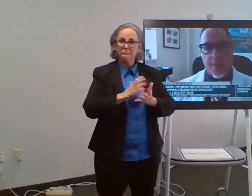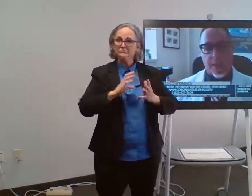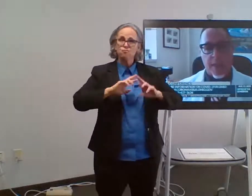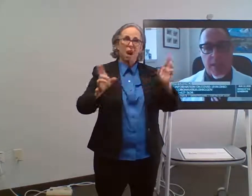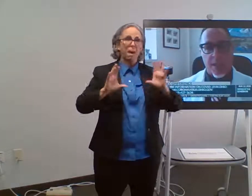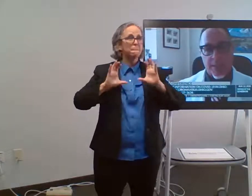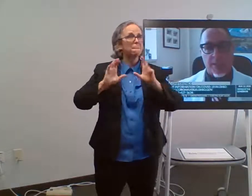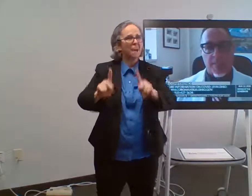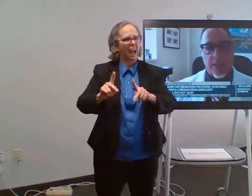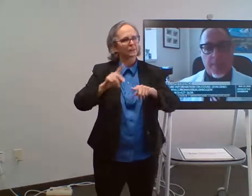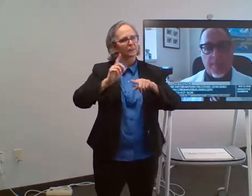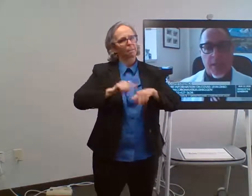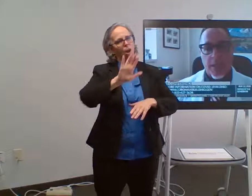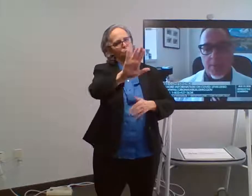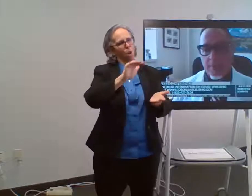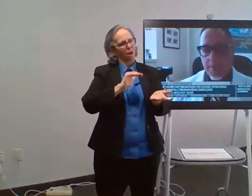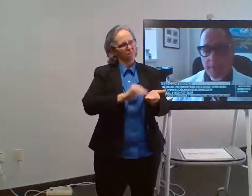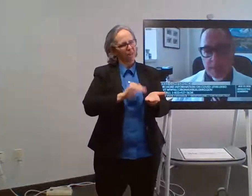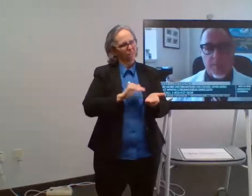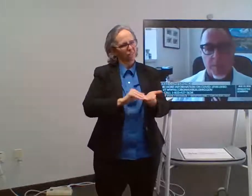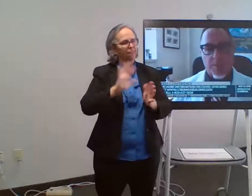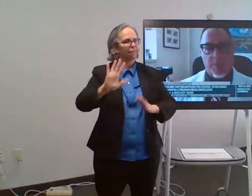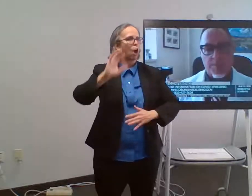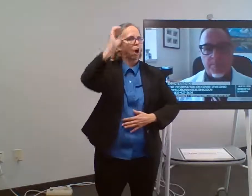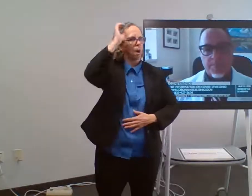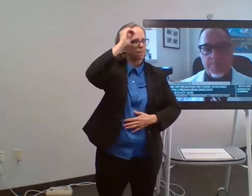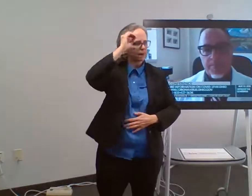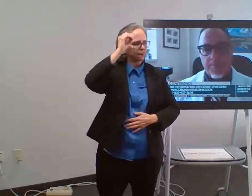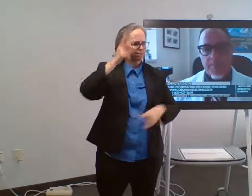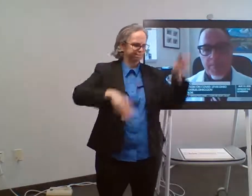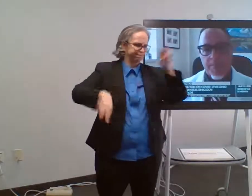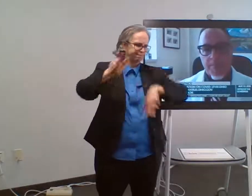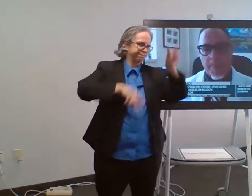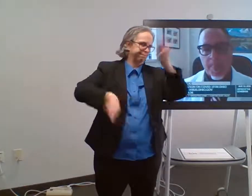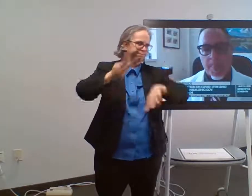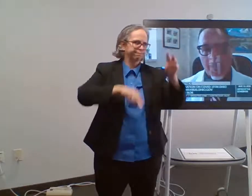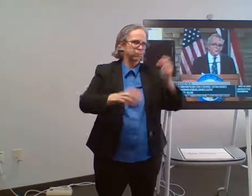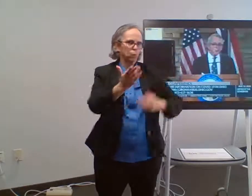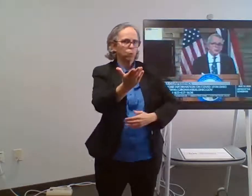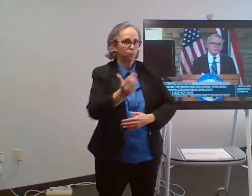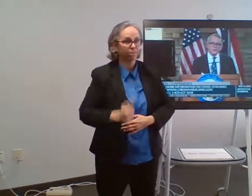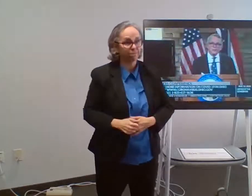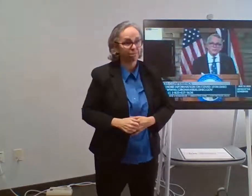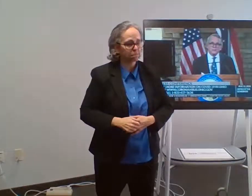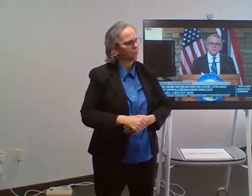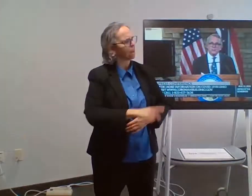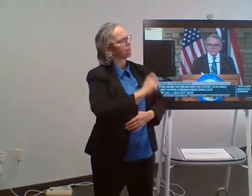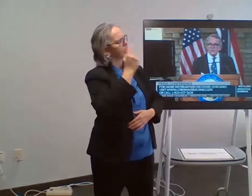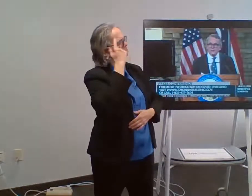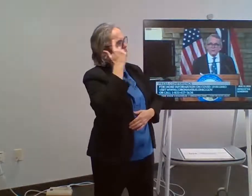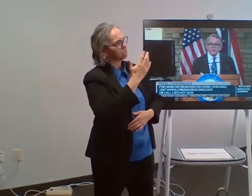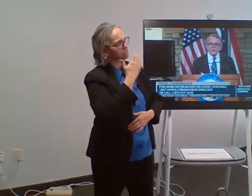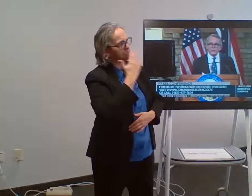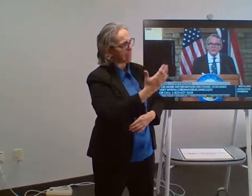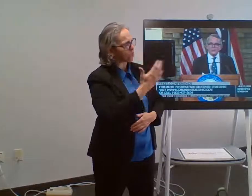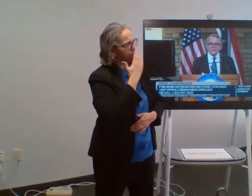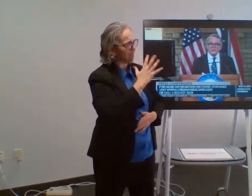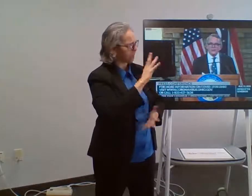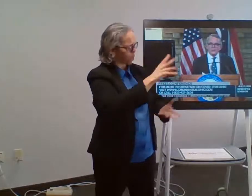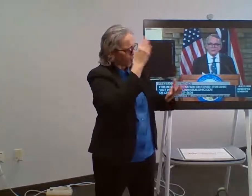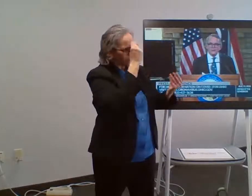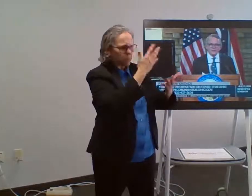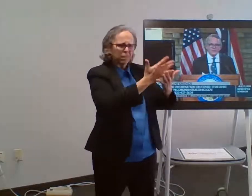provider, again, based on age, activity, and symptoms. Okay, good. Doctor, thanks for coming. Thanks for sharing